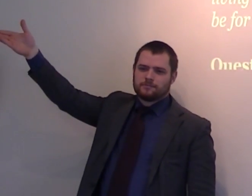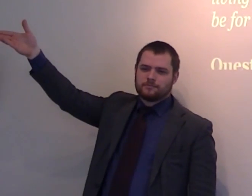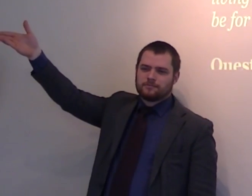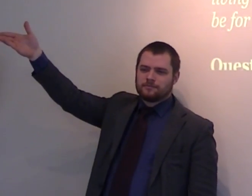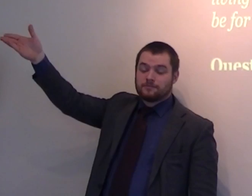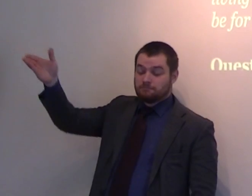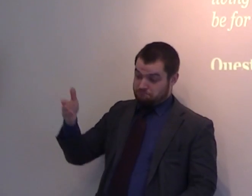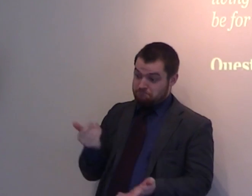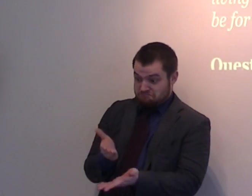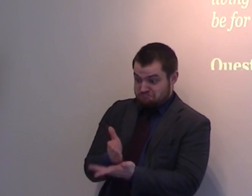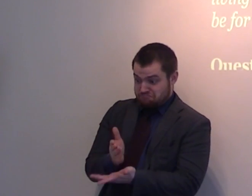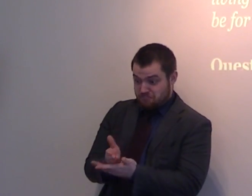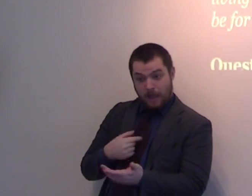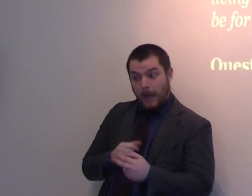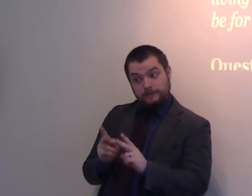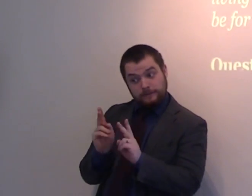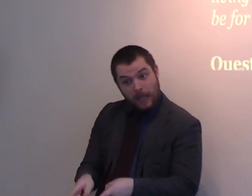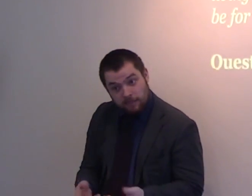And even death would be for my benefit."